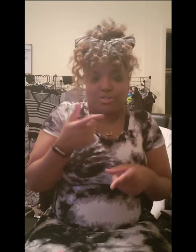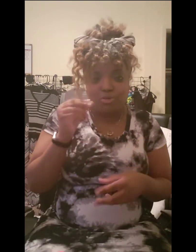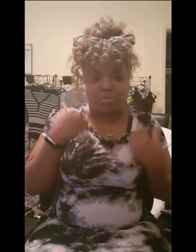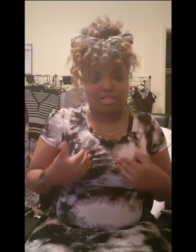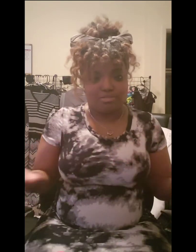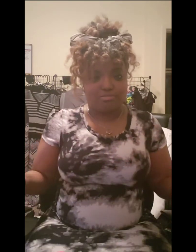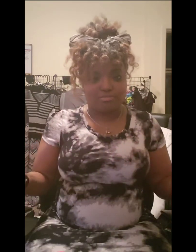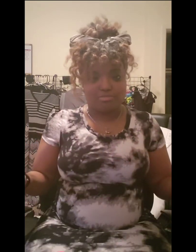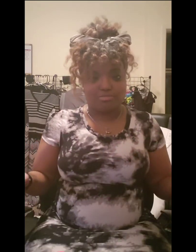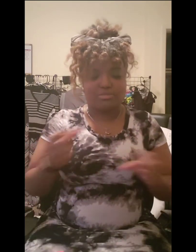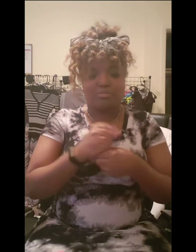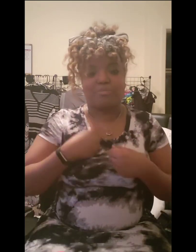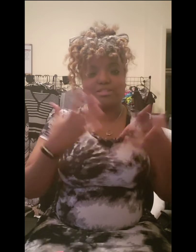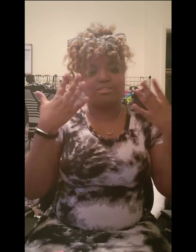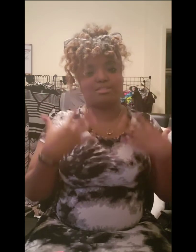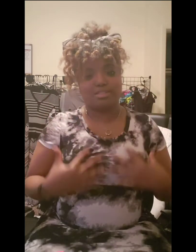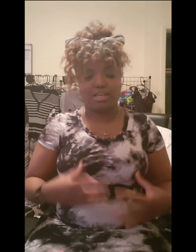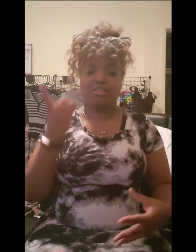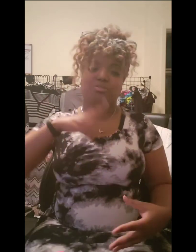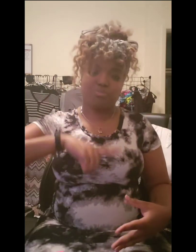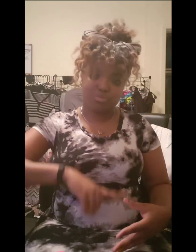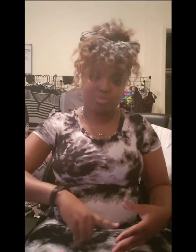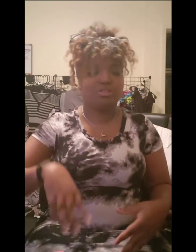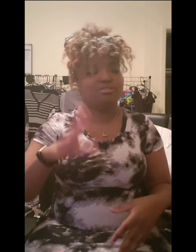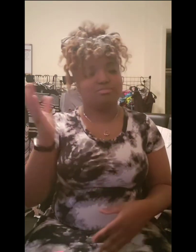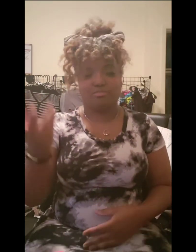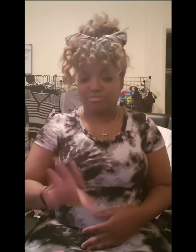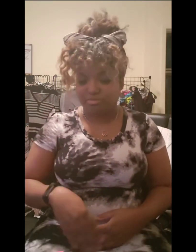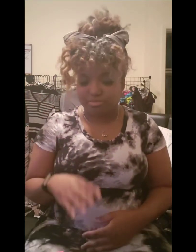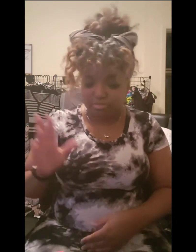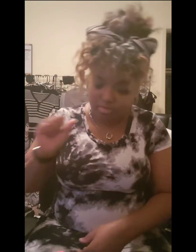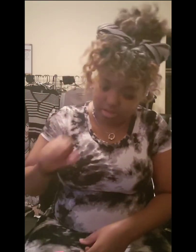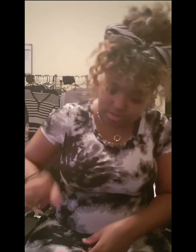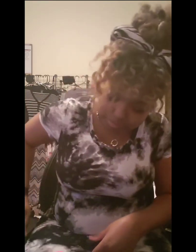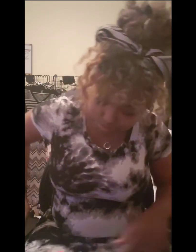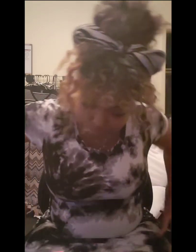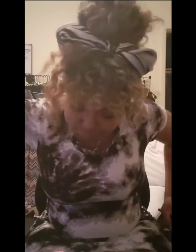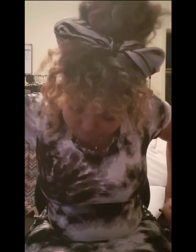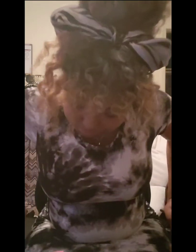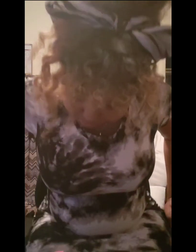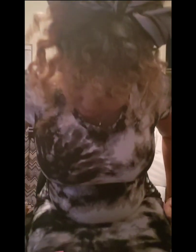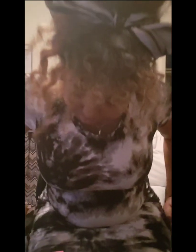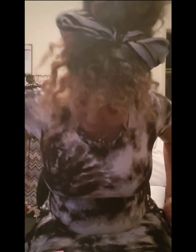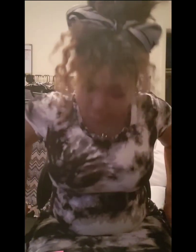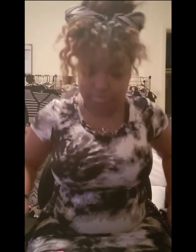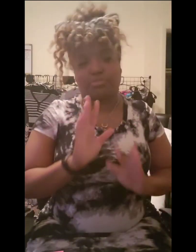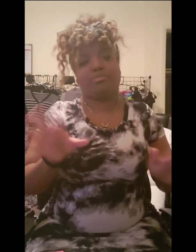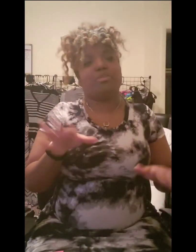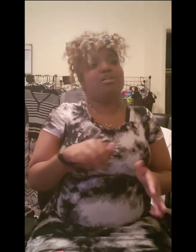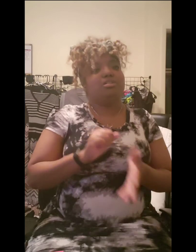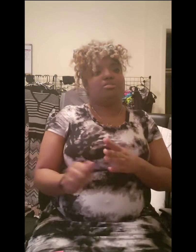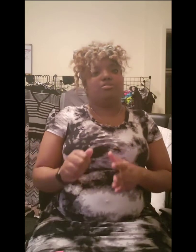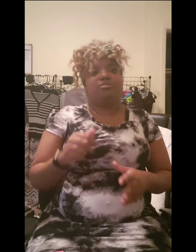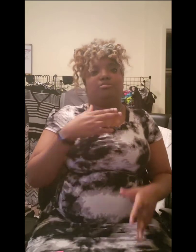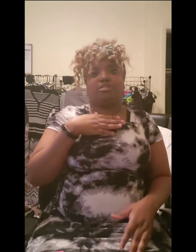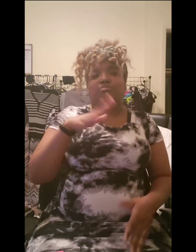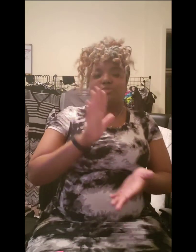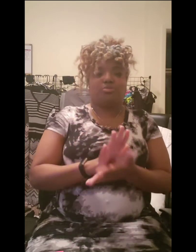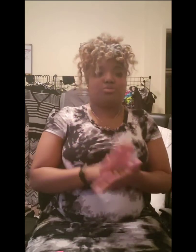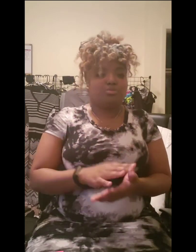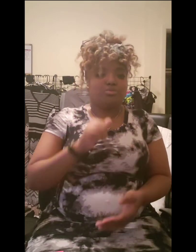weak. So I just stayed to myself. I didn't say nothing. It made me more sad. It made me more depressed. It made me want to